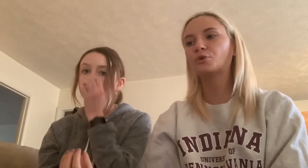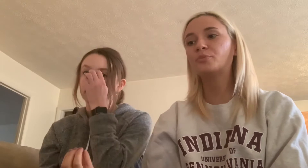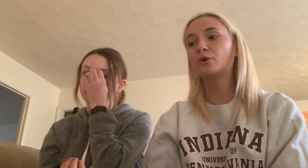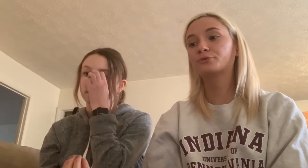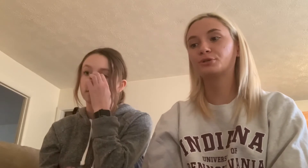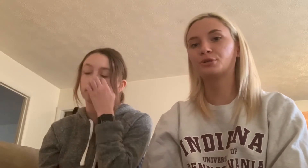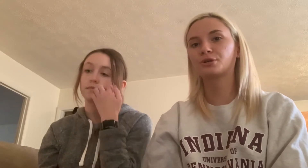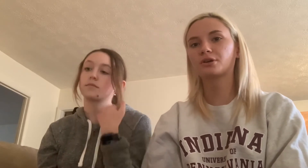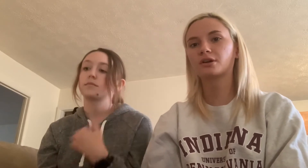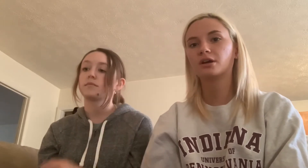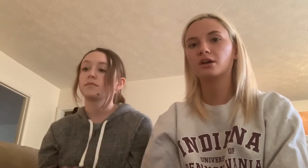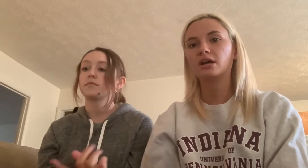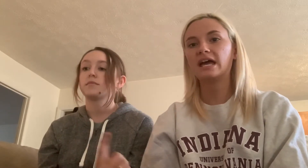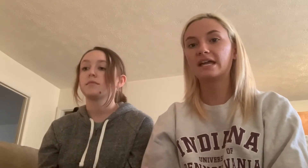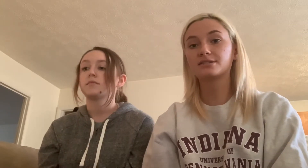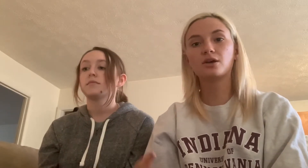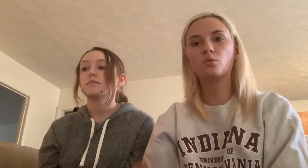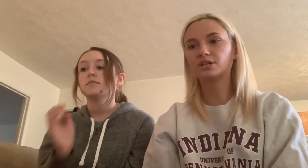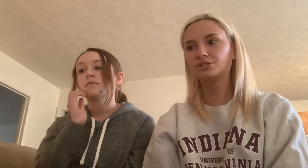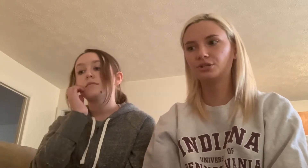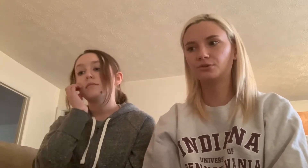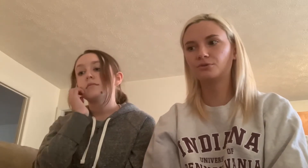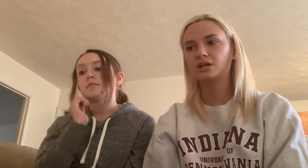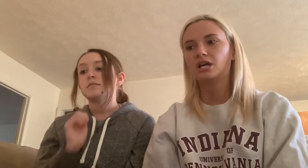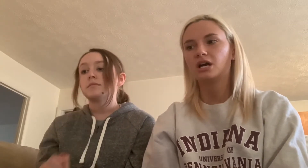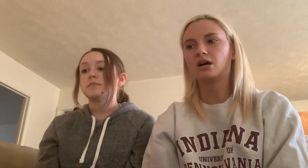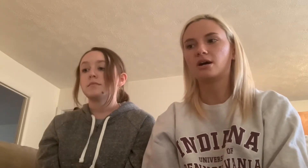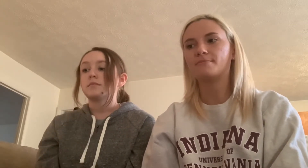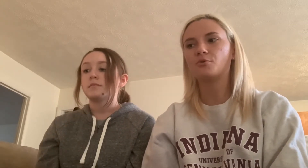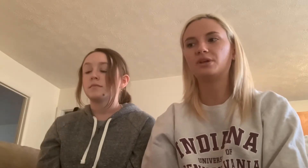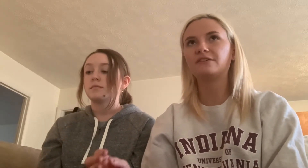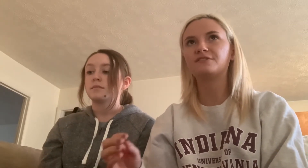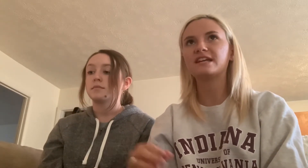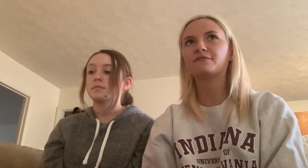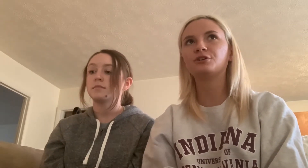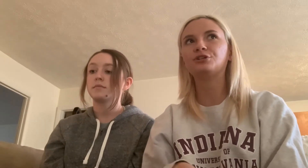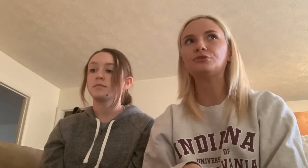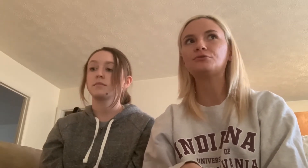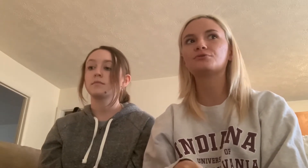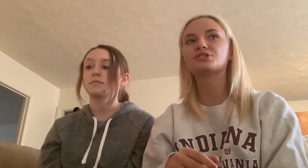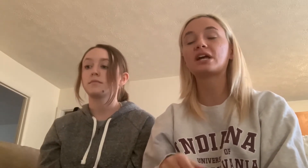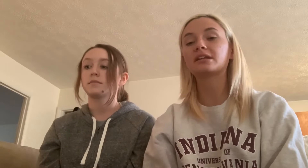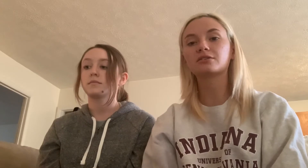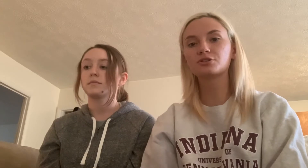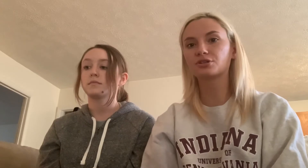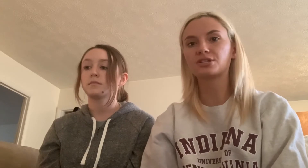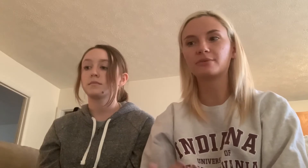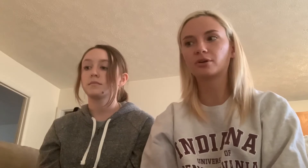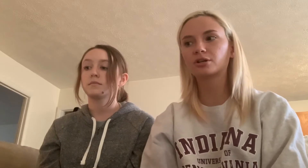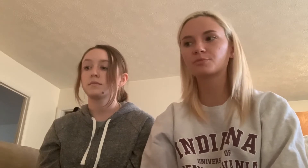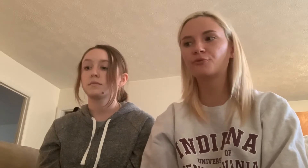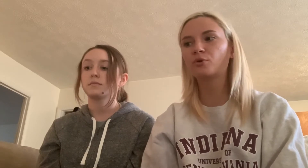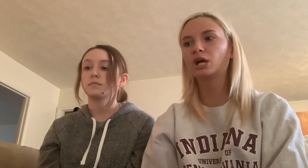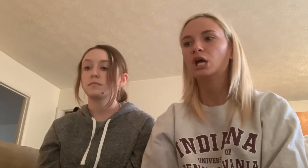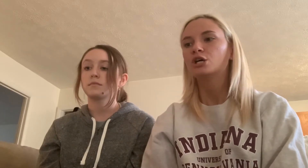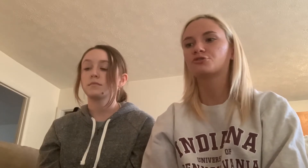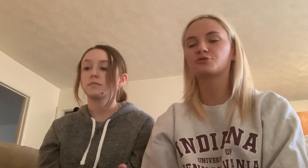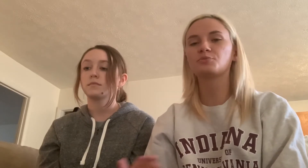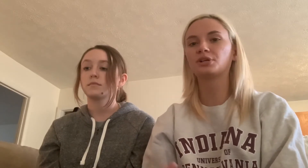both took ASL 1 and 2, but we've never used sign English or the sign markers before, so this is pretty new to